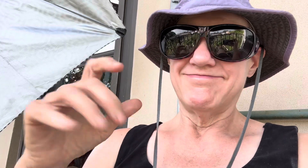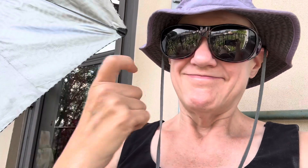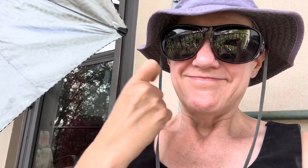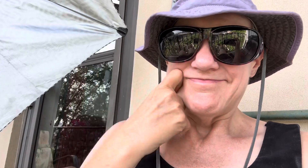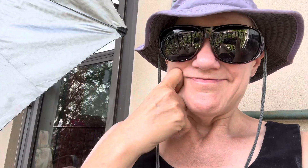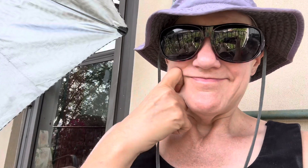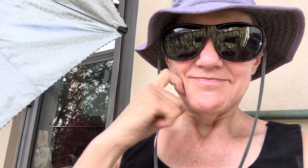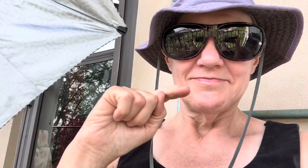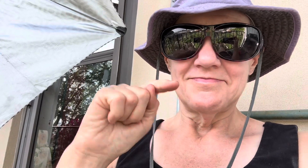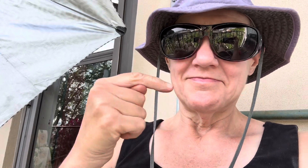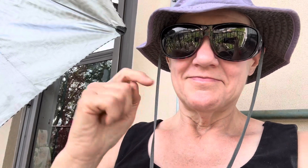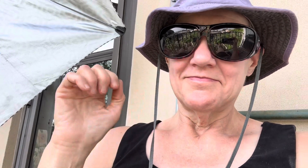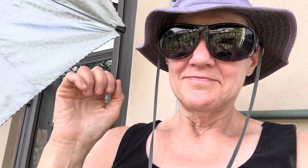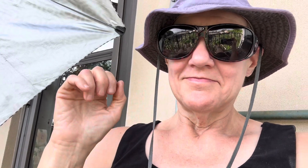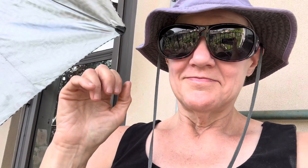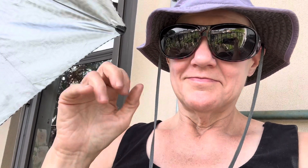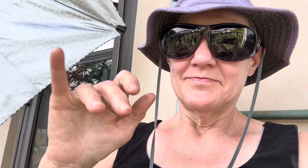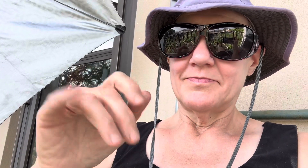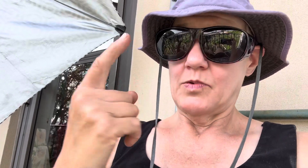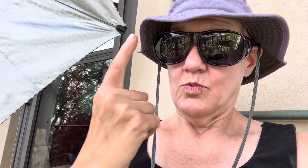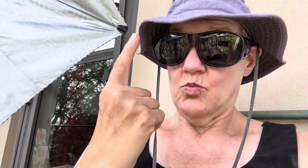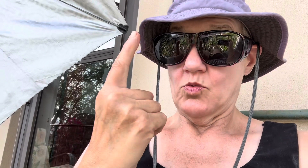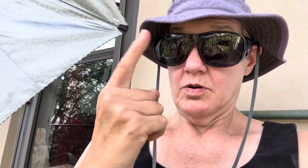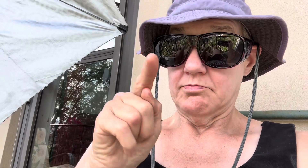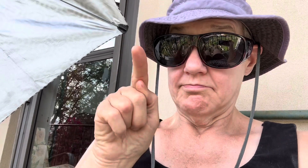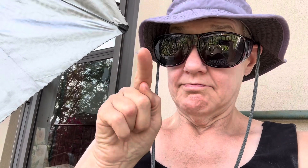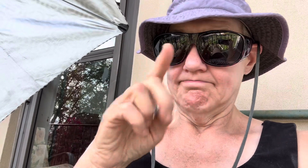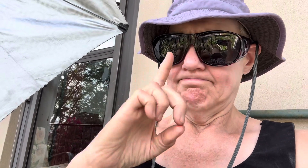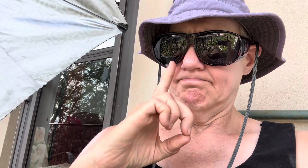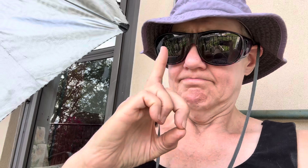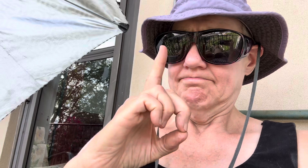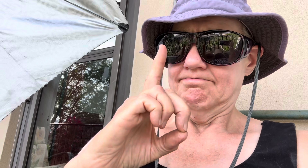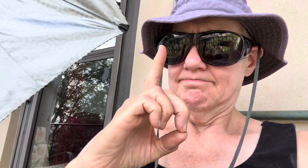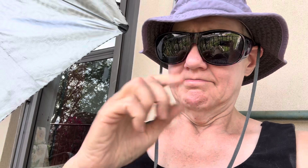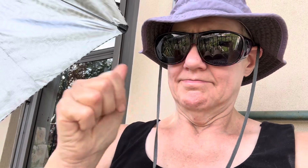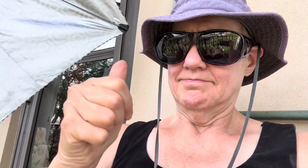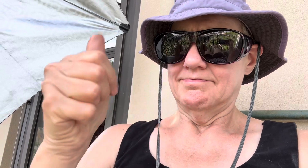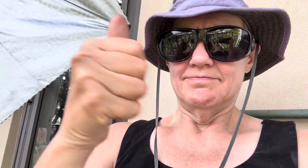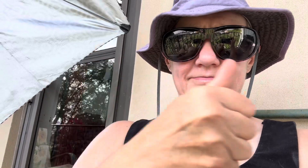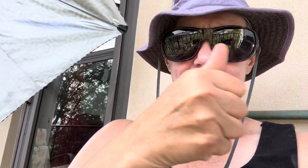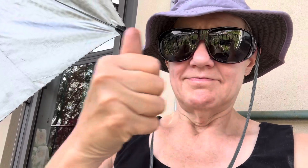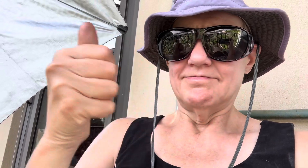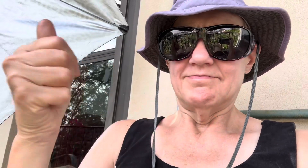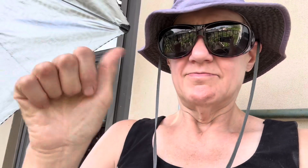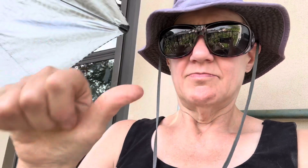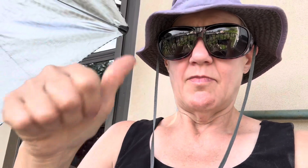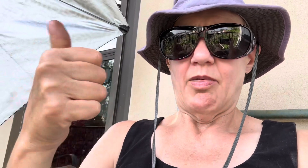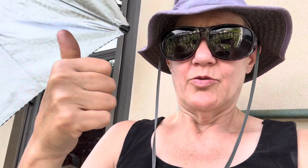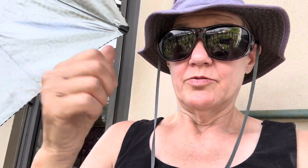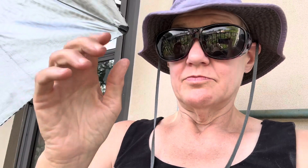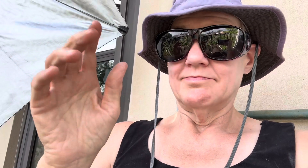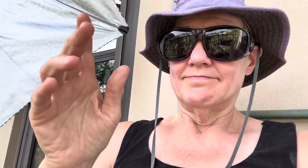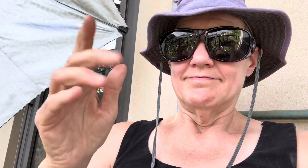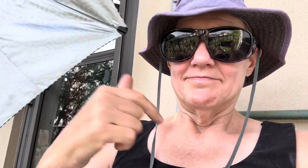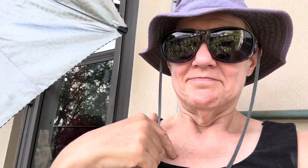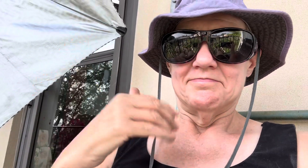They'll just flock here. They really just started to arrive recently, but that one is defending his territory and chasing all